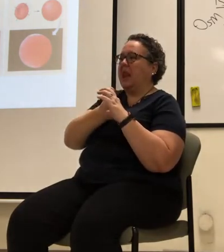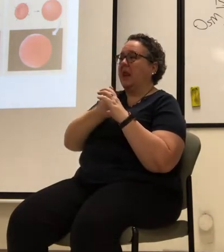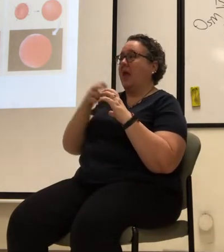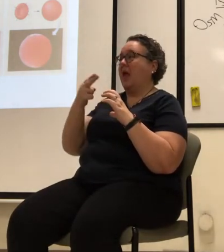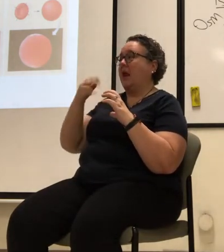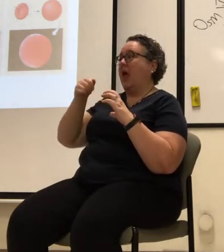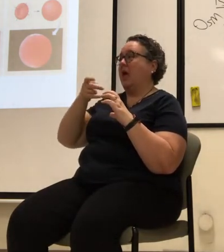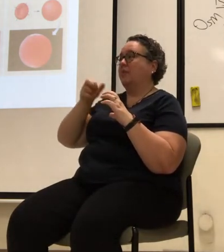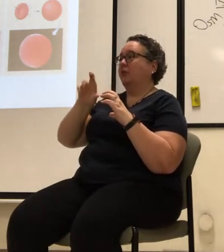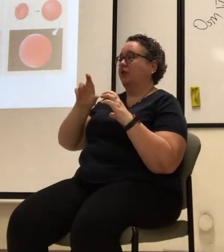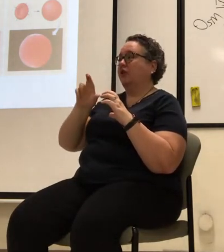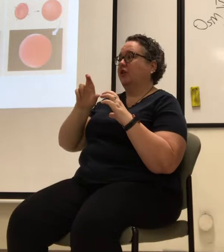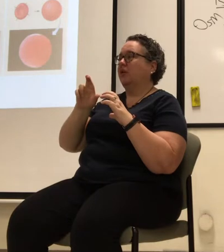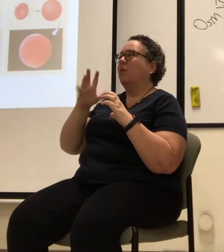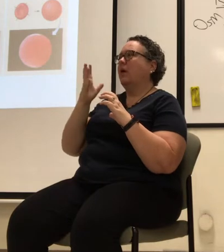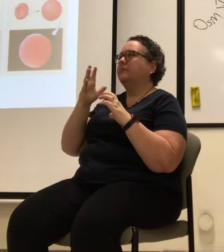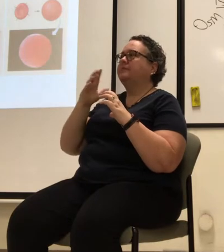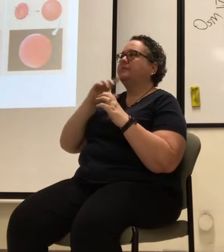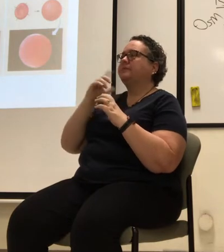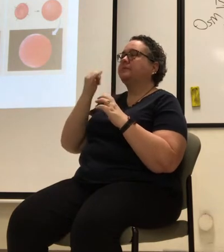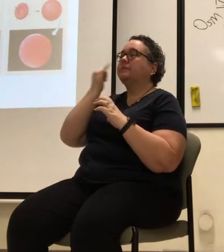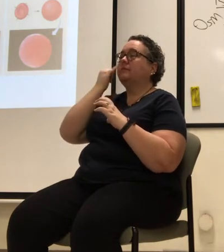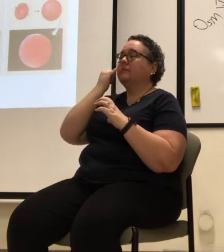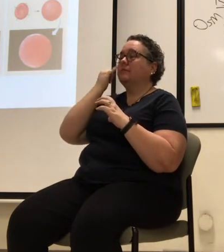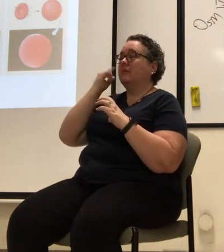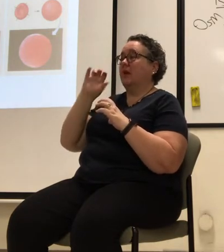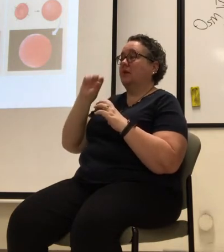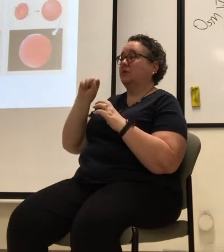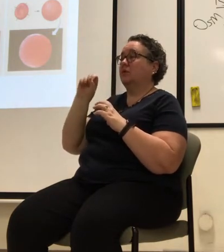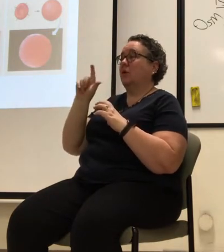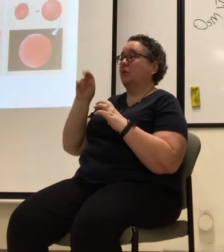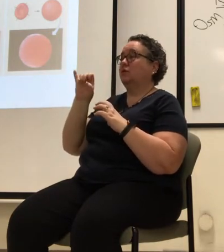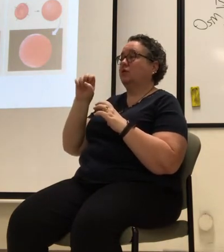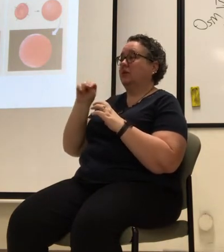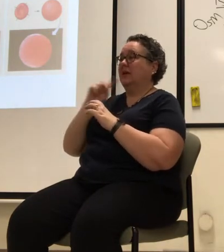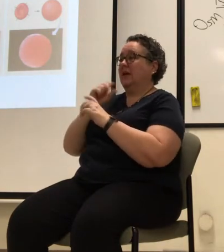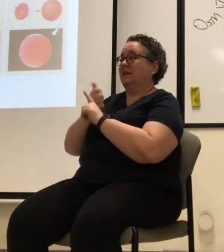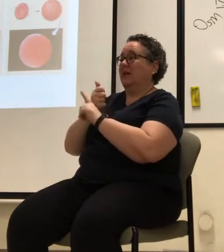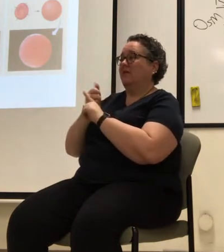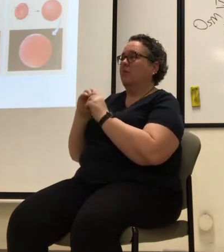means, let's say the solution is saltier,